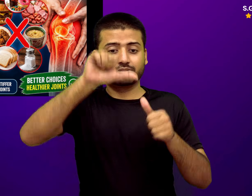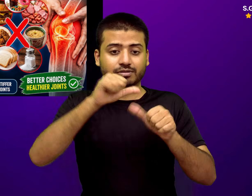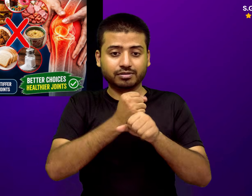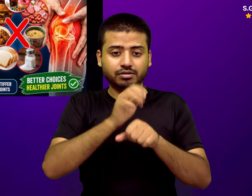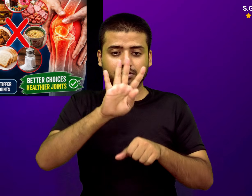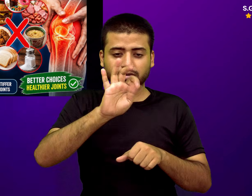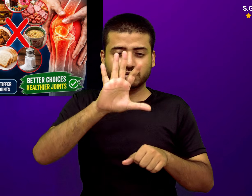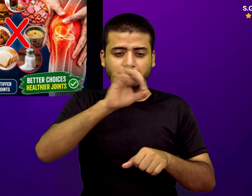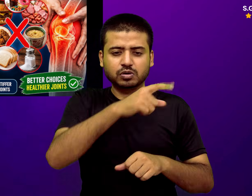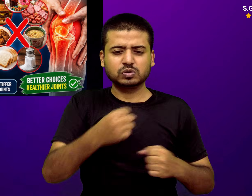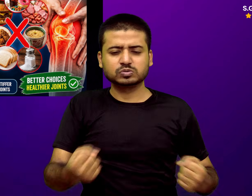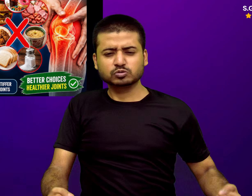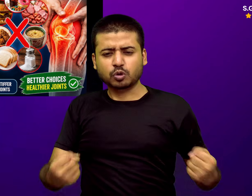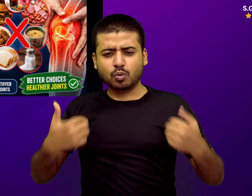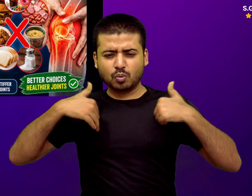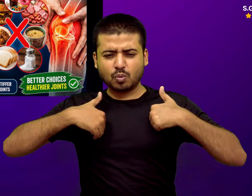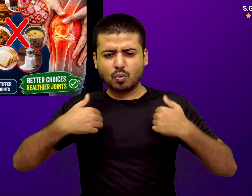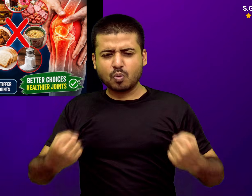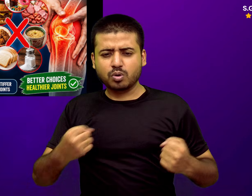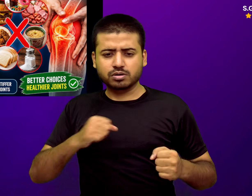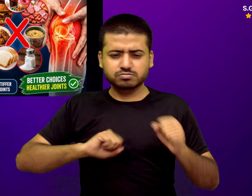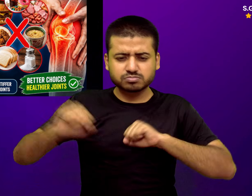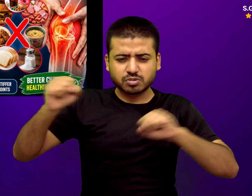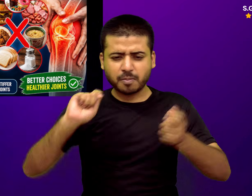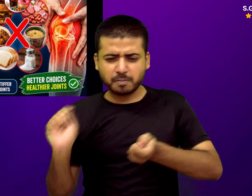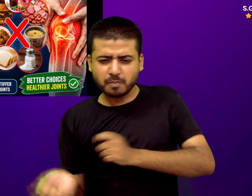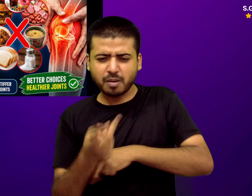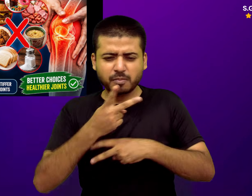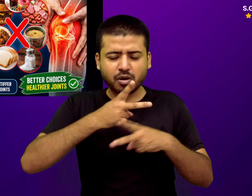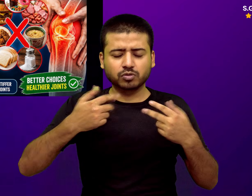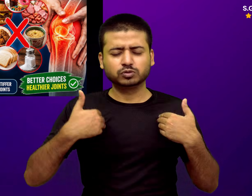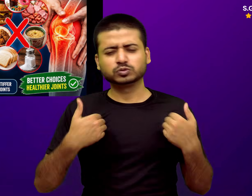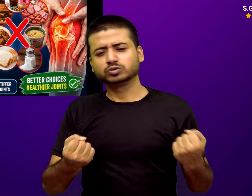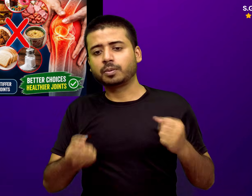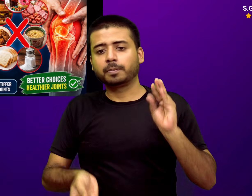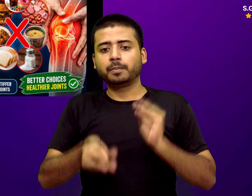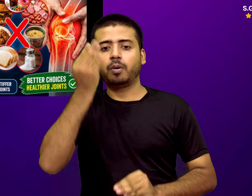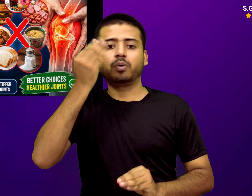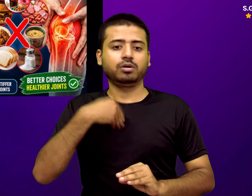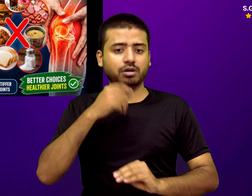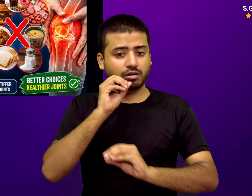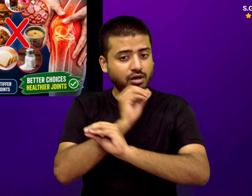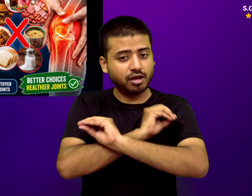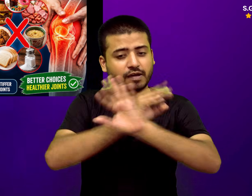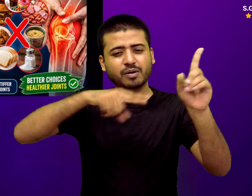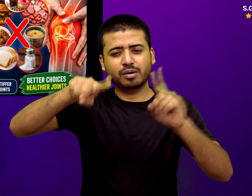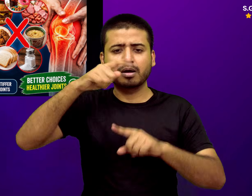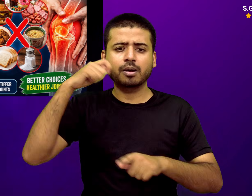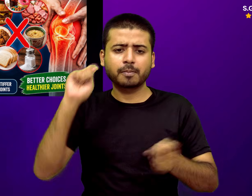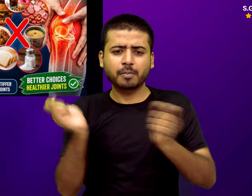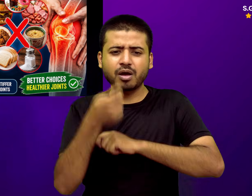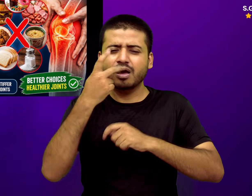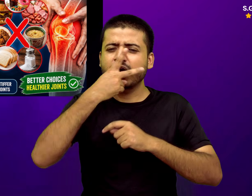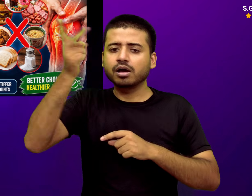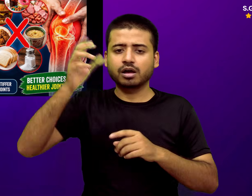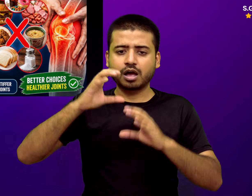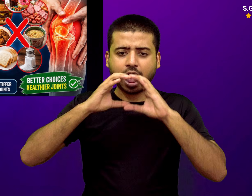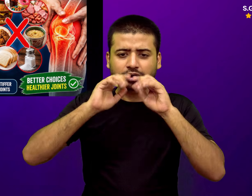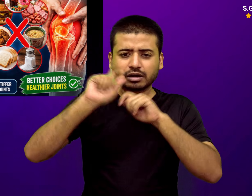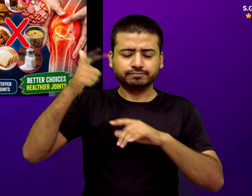omega-6, your body leans into a pro-inflammatory state. These oils are ubiquitous in restaurant cooking and packaged foods, making them a